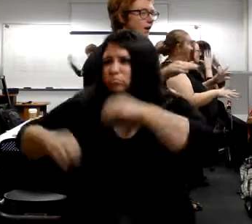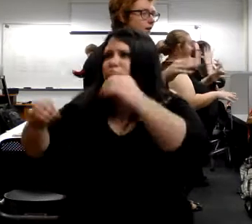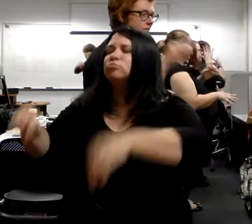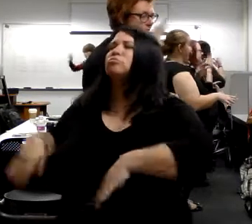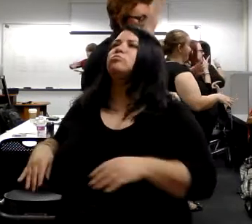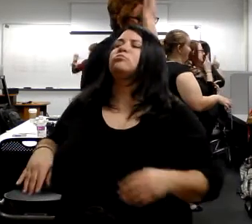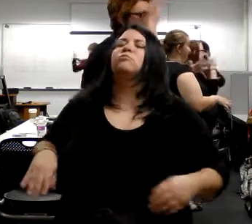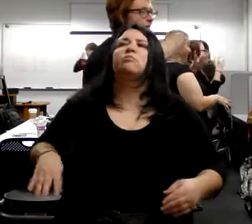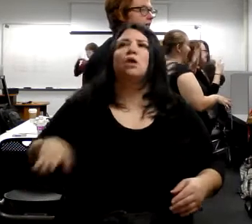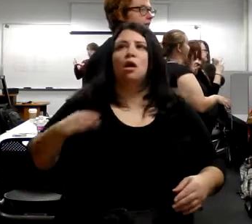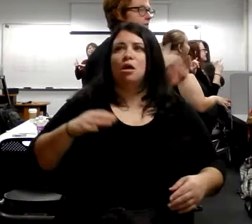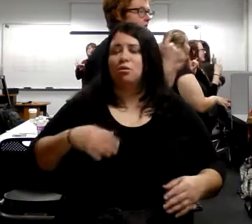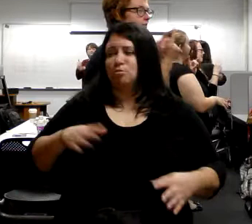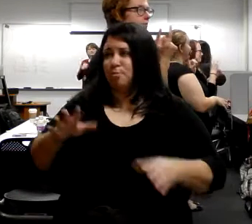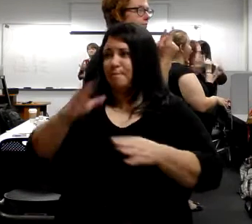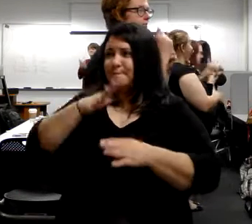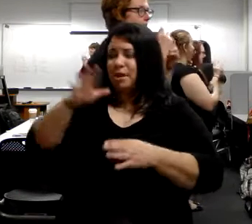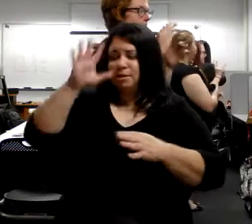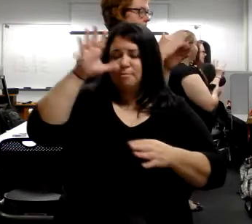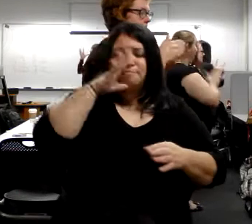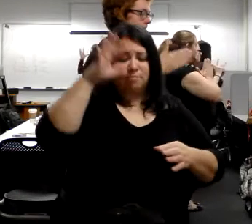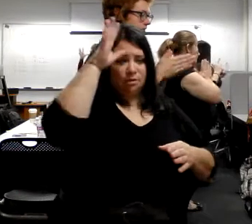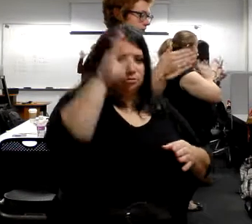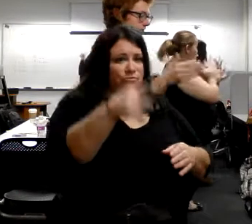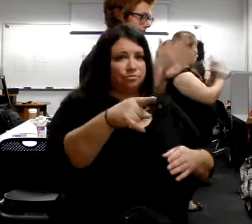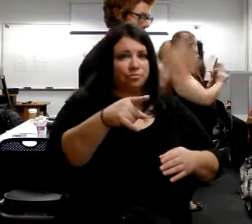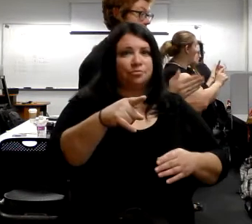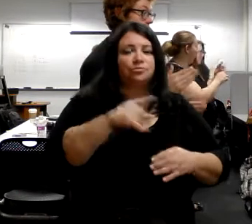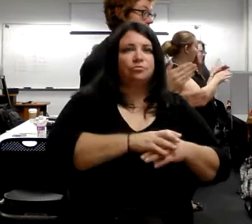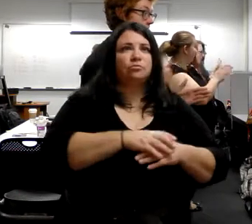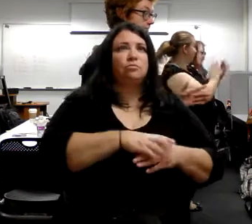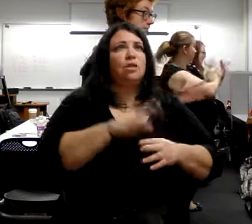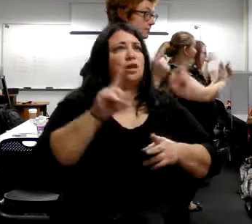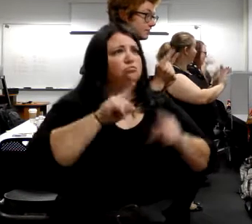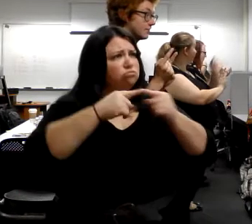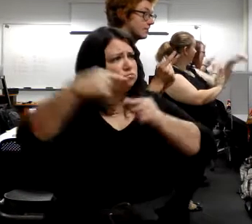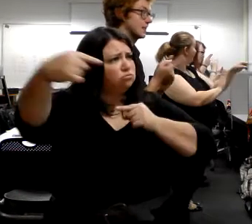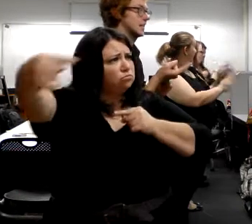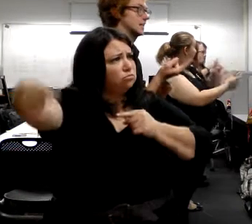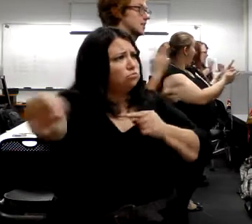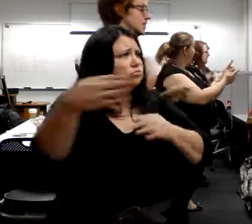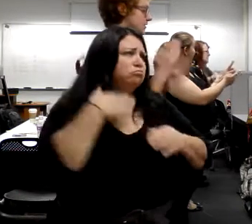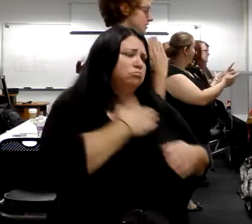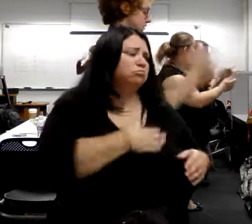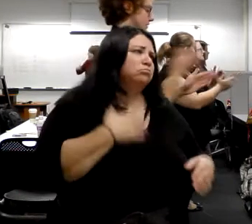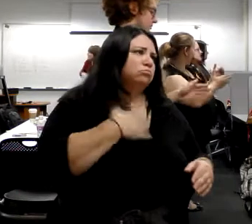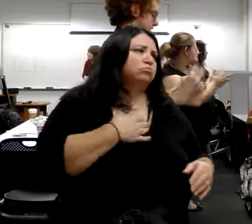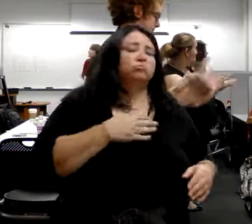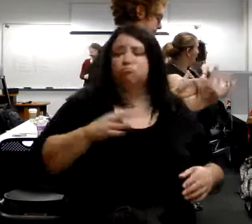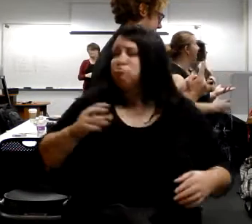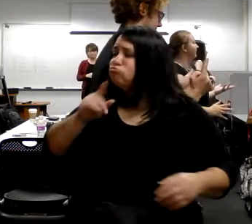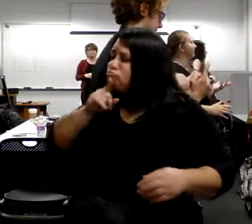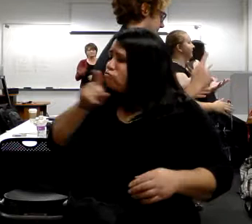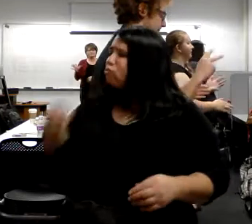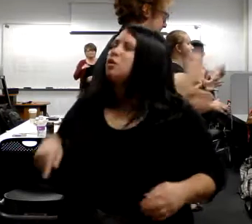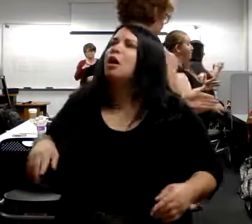I mean I stopped, look, and listen, because you always have to stop, look, and listen. Very, very important. I never broke rules as a kid. Still don't break many